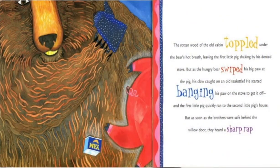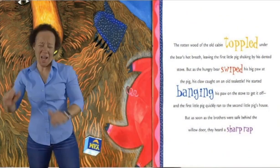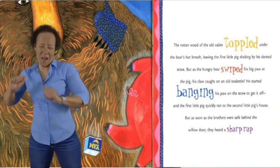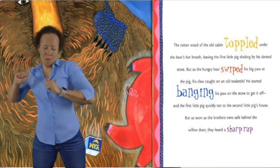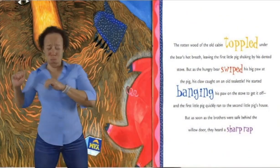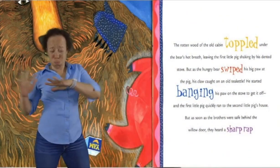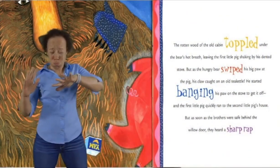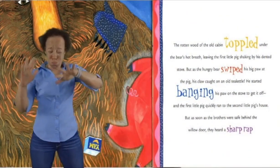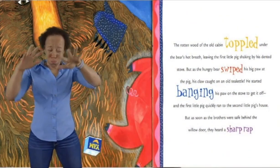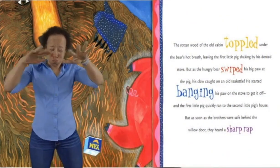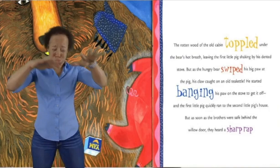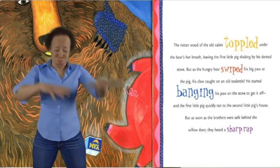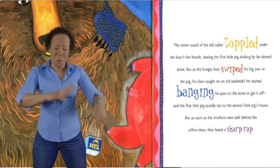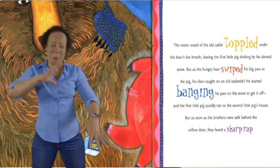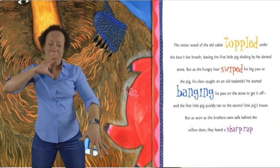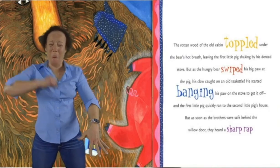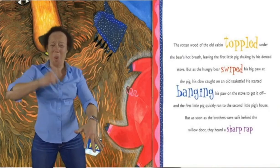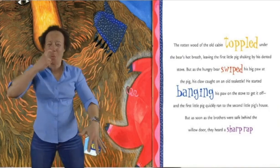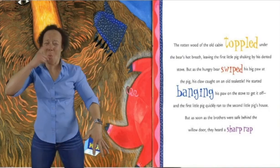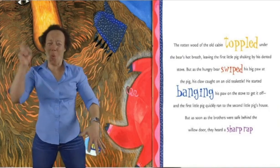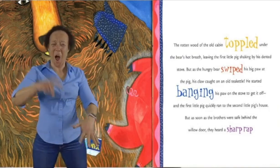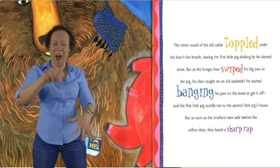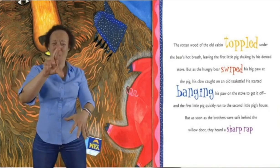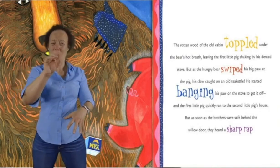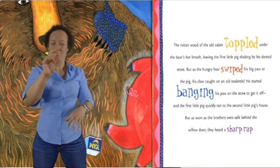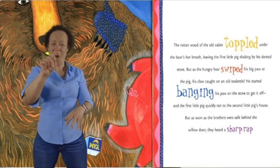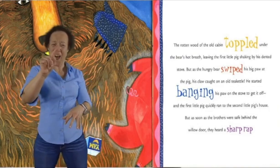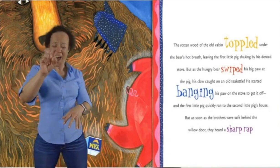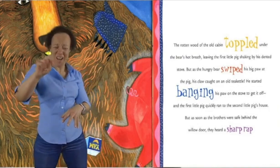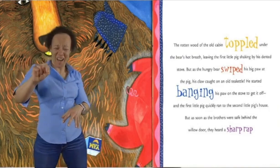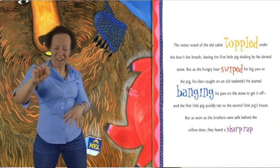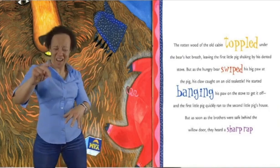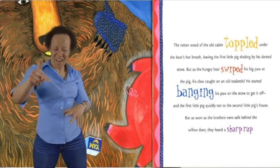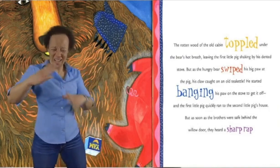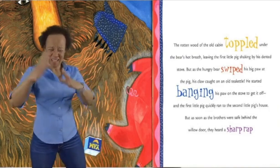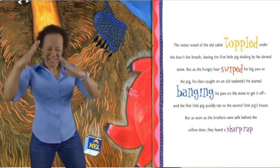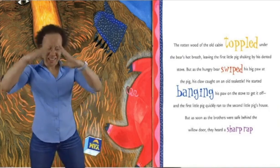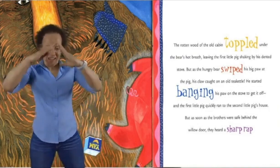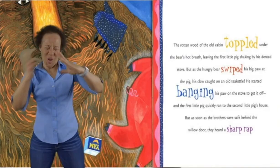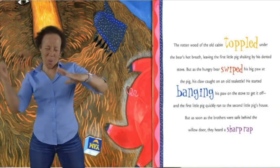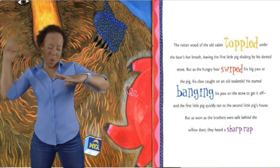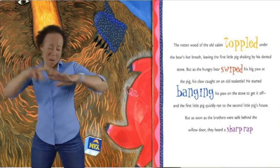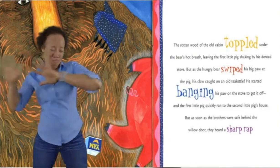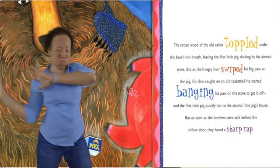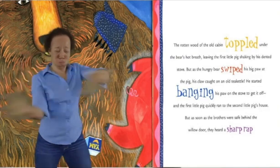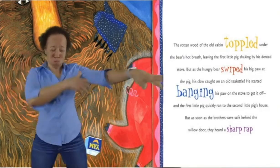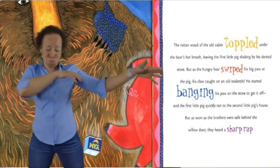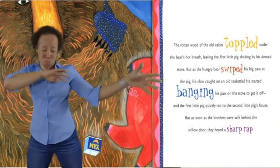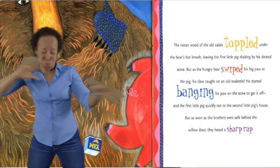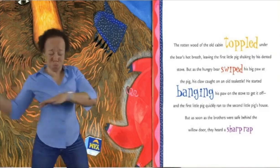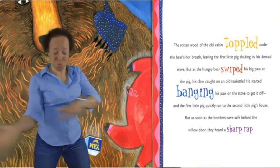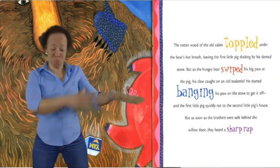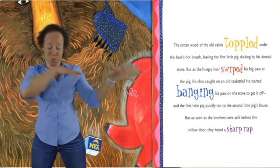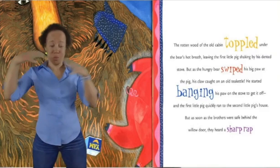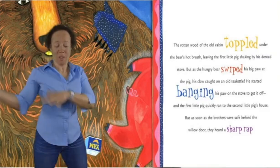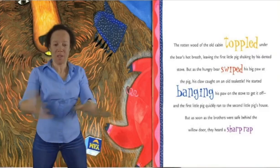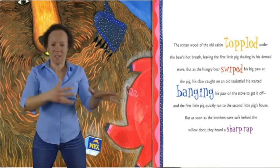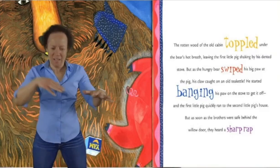The rotten wood of the old cabin toppled under the bear's hot breath, leaving the first little pig shaking by his dented stove. But as the hungry